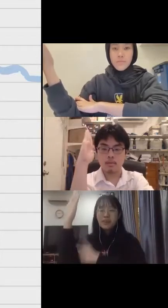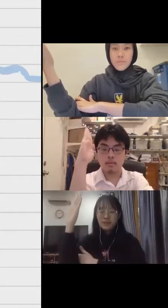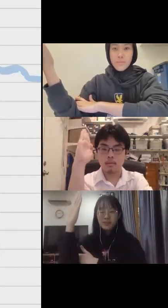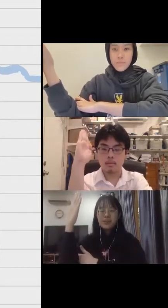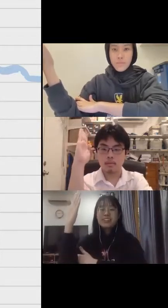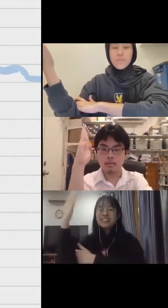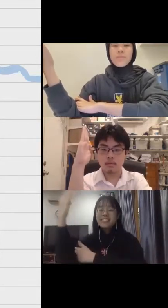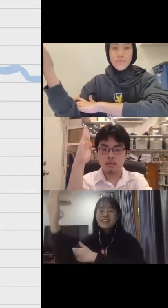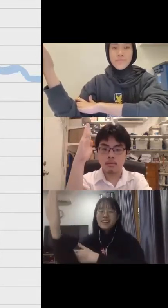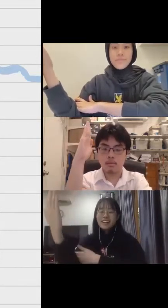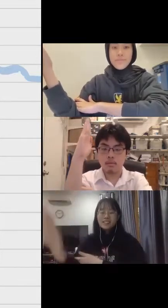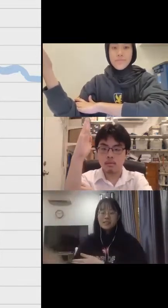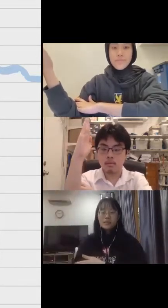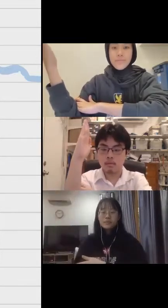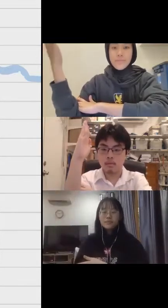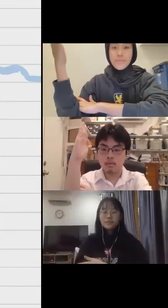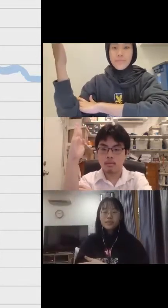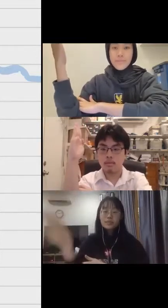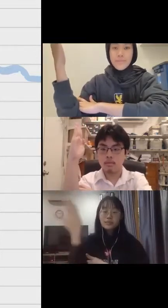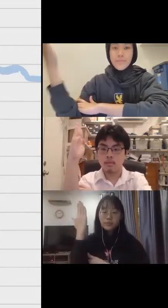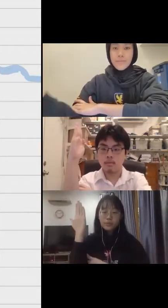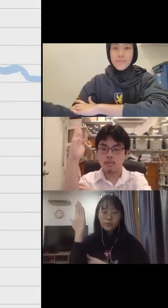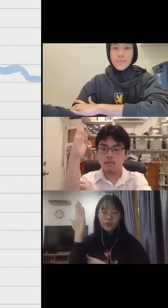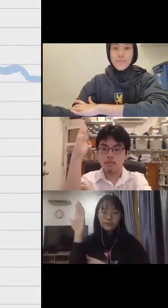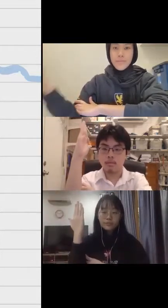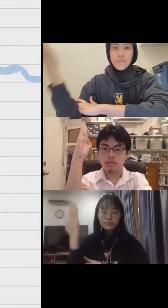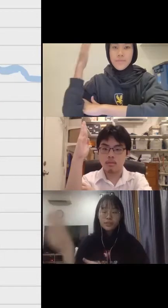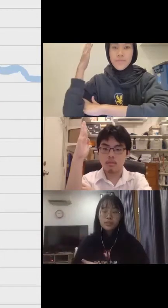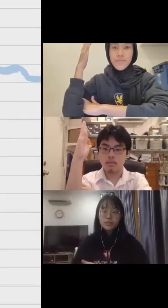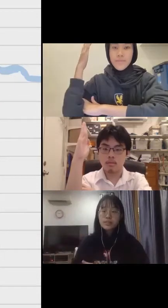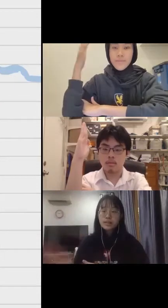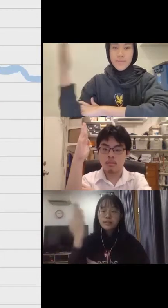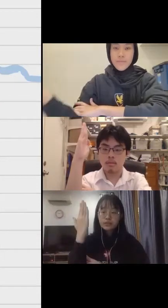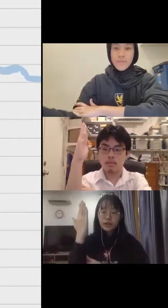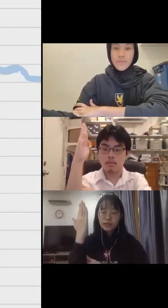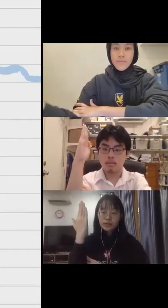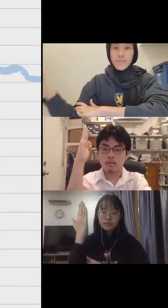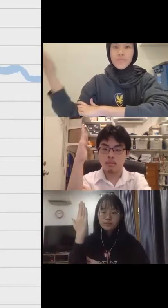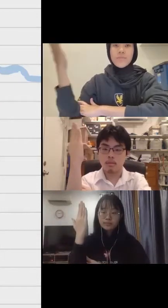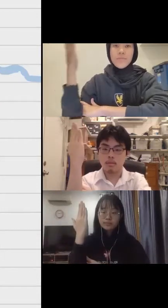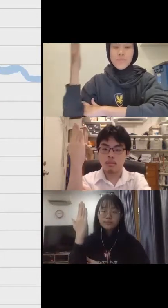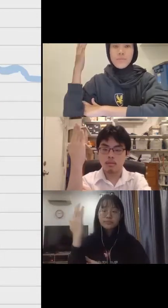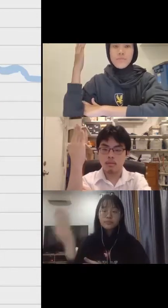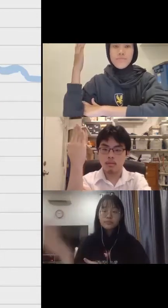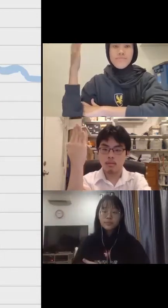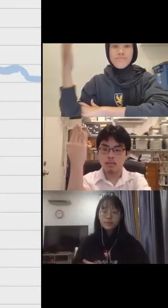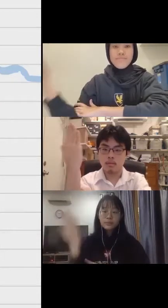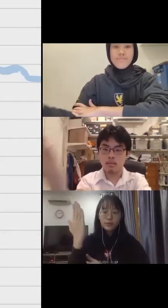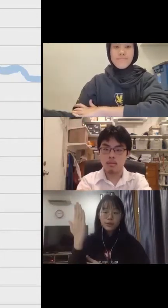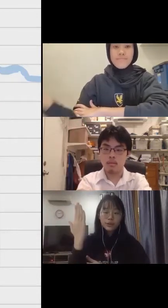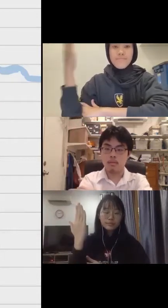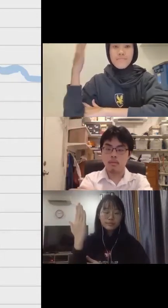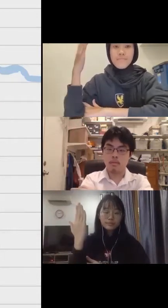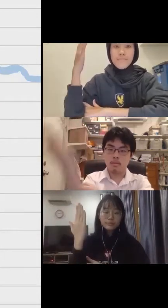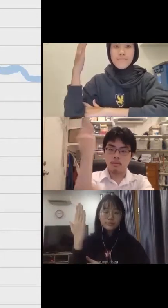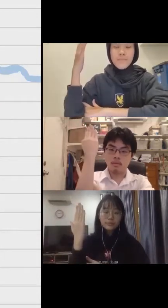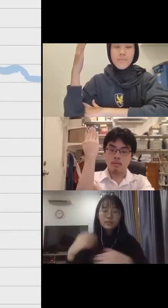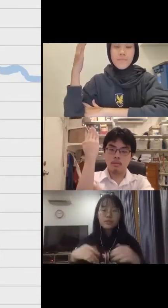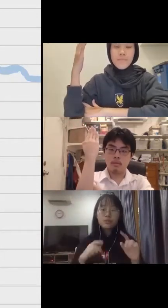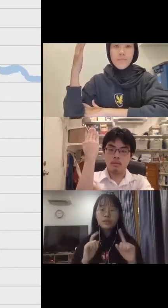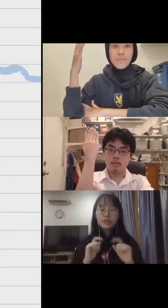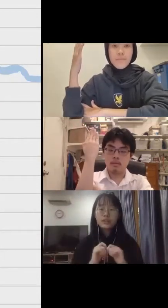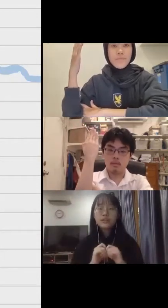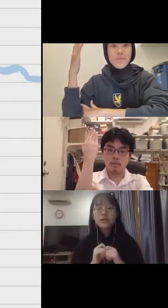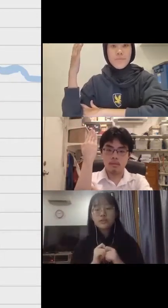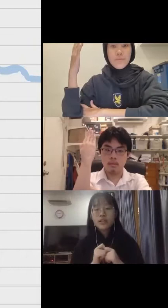arm's elbow. So this is morning because the sun is rising. Morning.